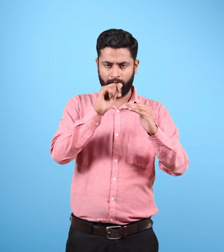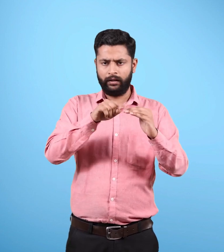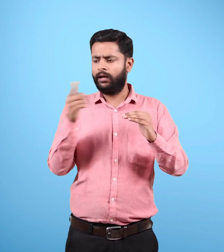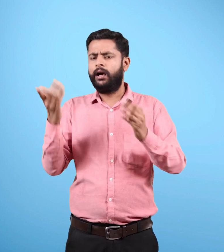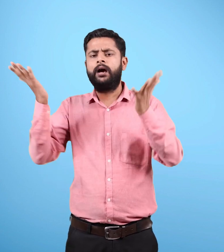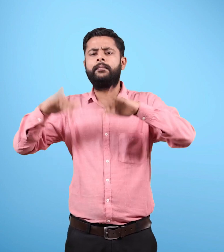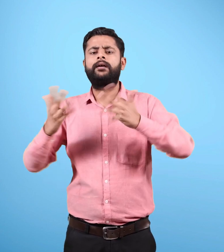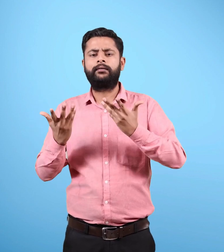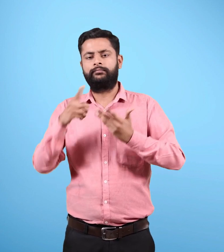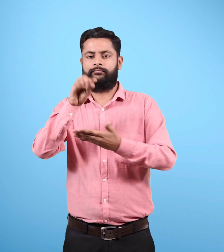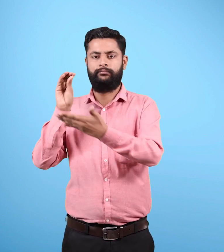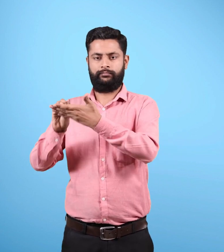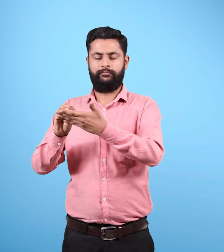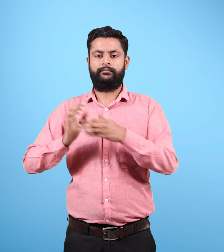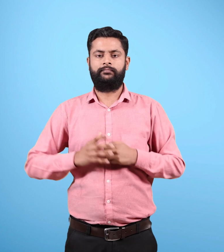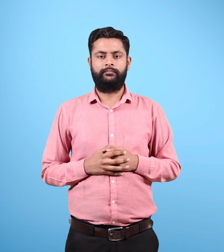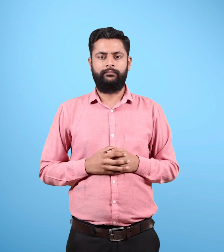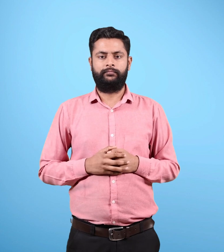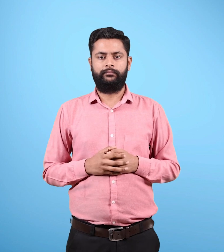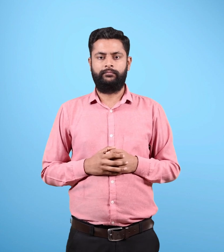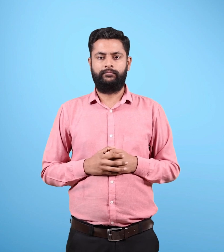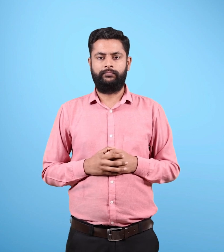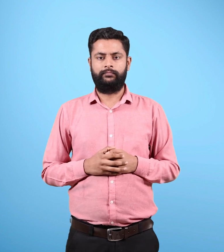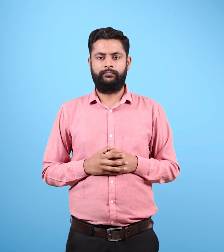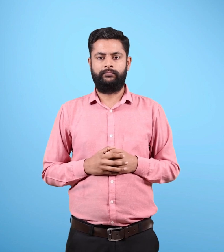Ingredients, water. Sources, blank.